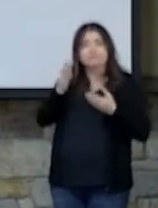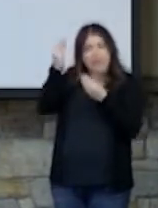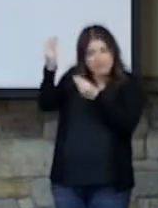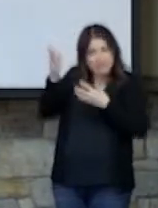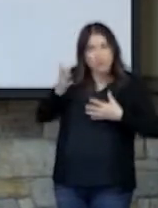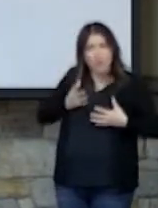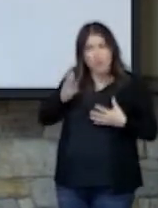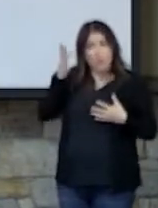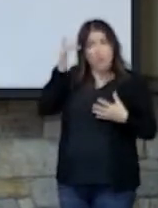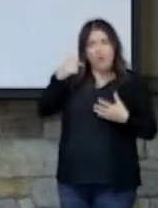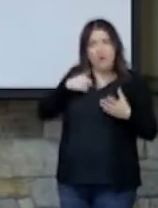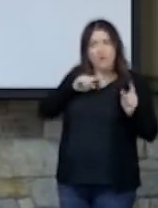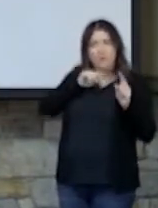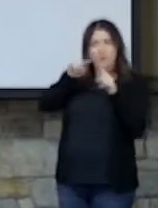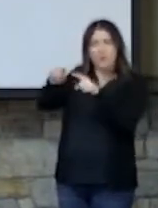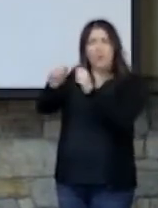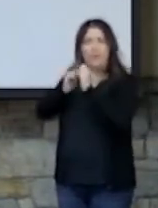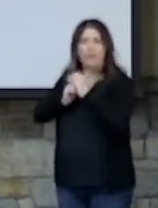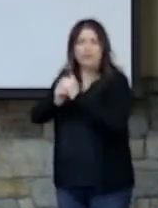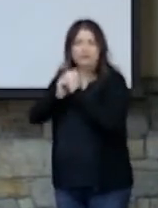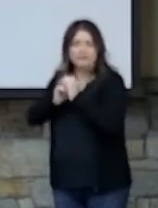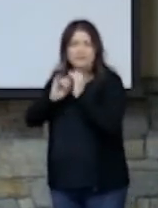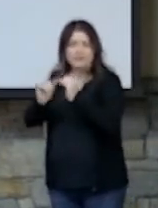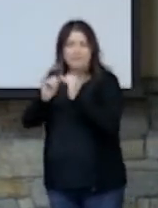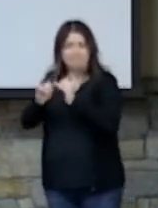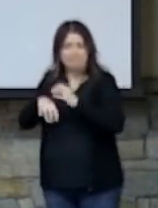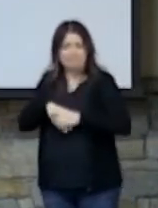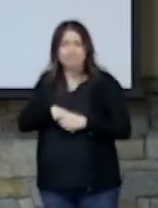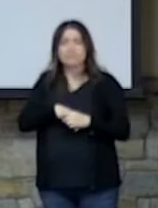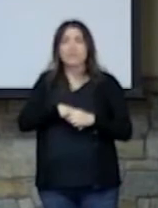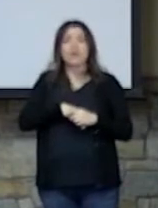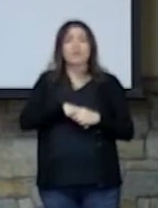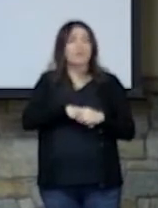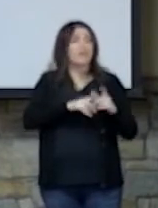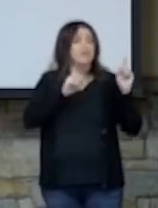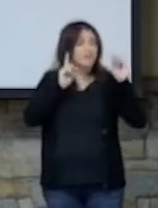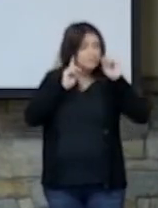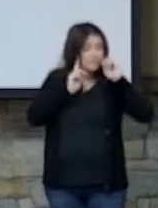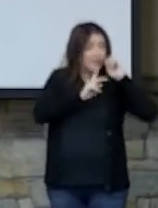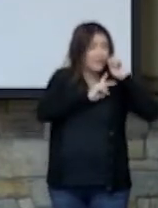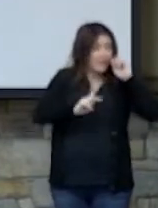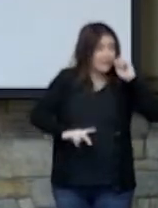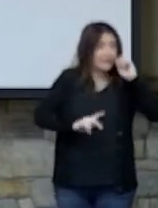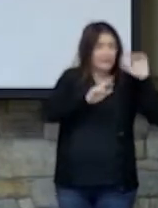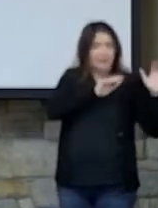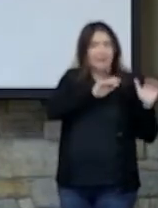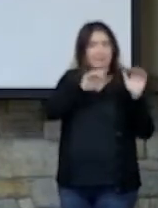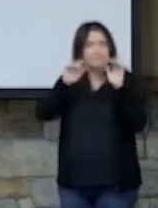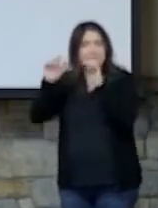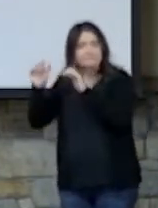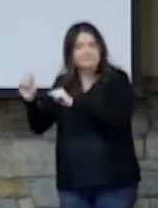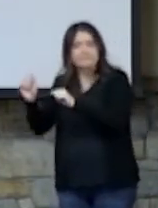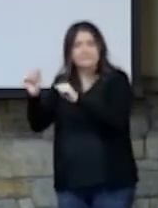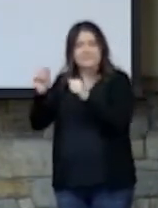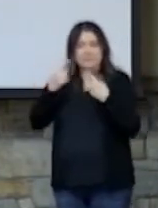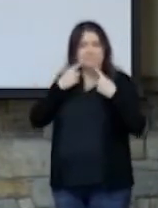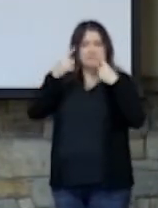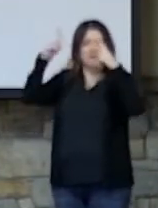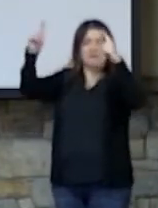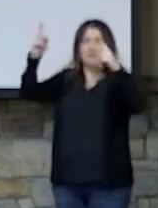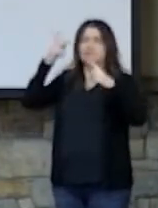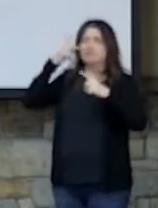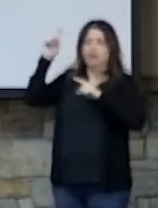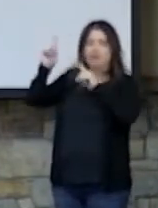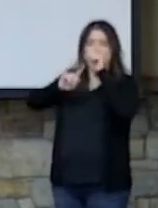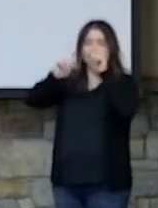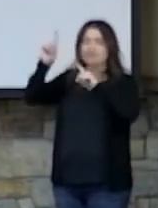may come and worship him.' After listening to the king, they went on their way. And behold, the star that they had seen when it rose